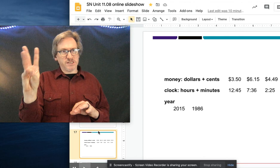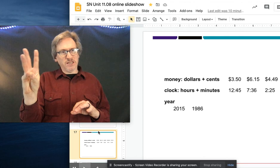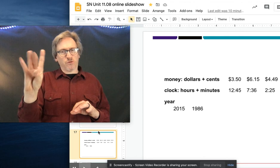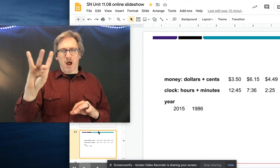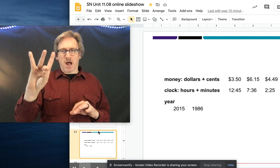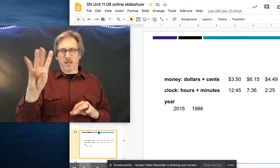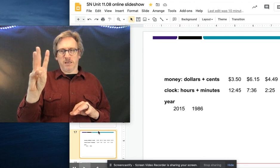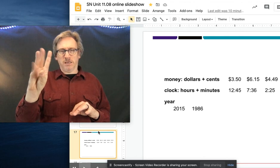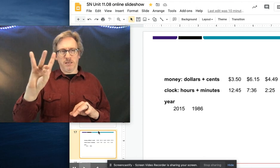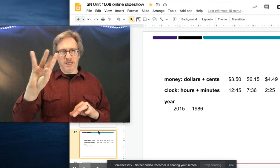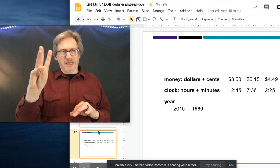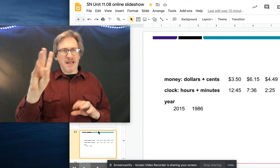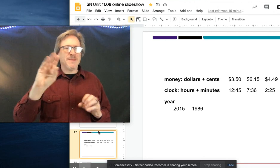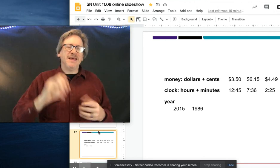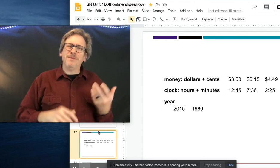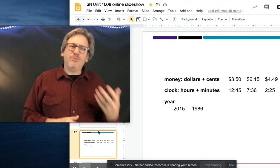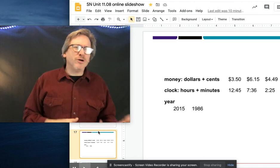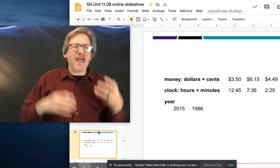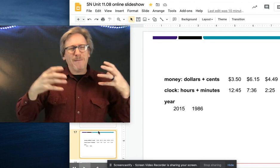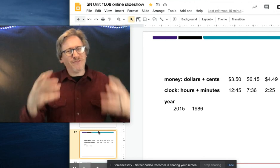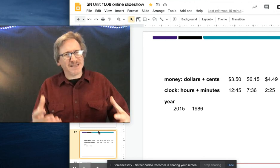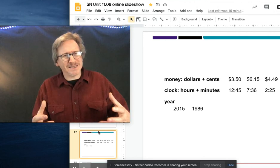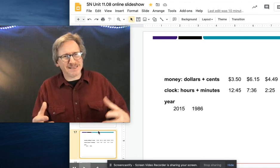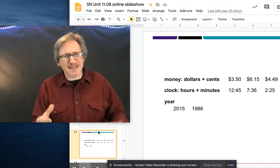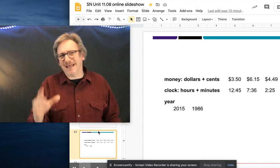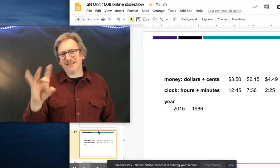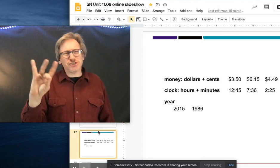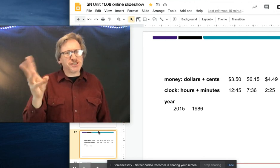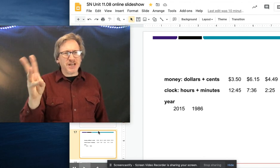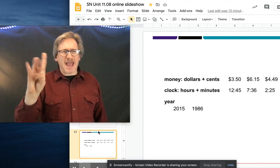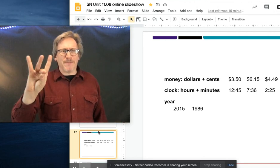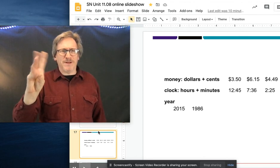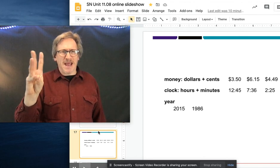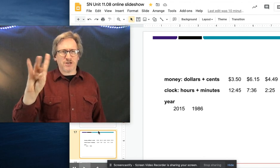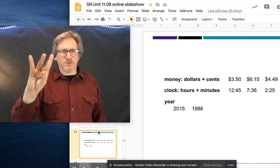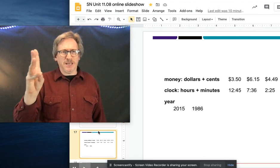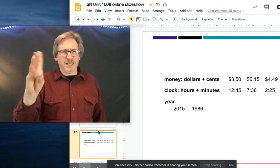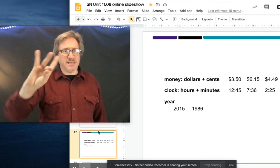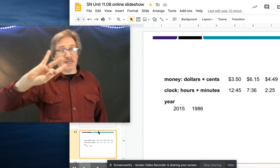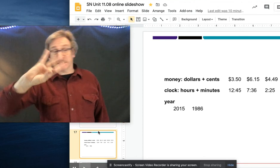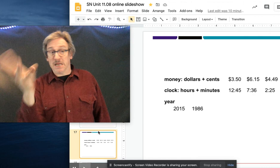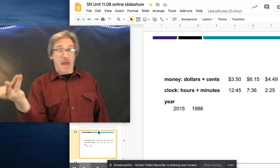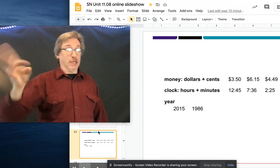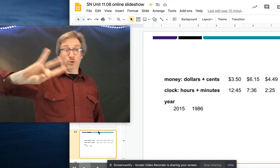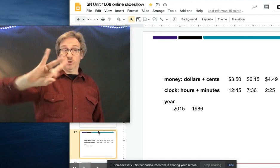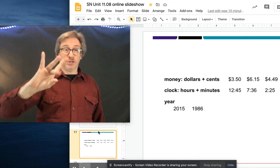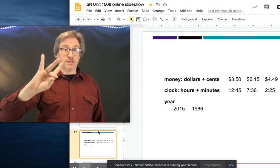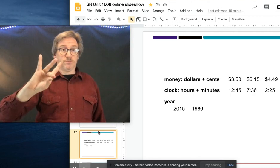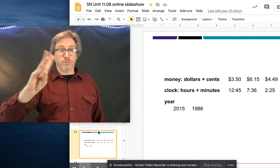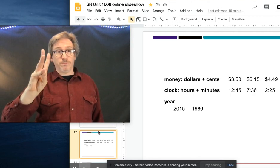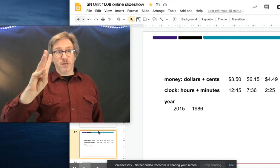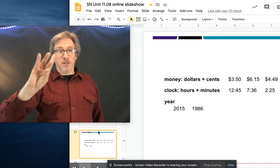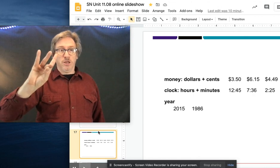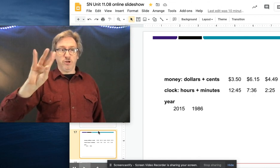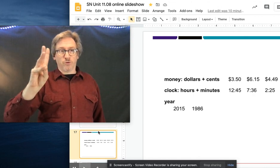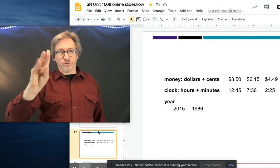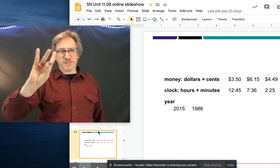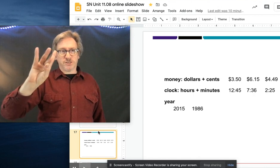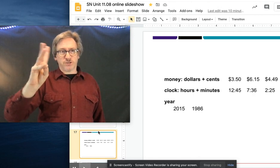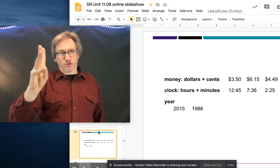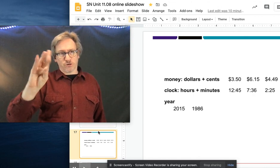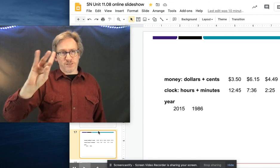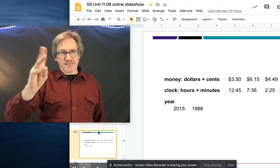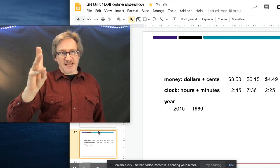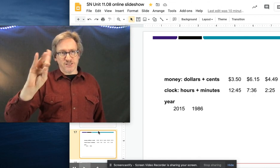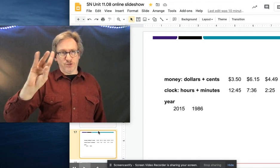And there's a little rock. The book emphasizes it. It's just going to happen naturally. It's not huge. It's your